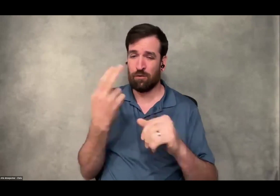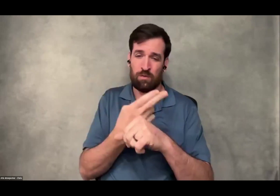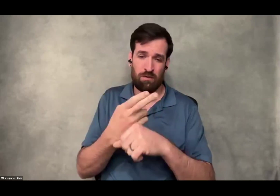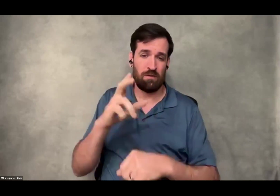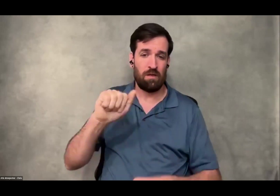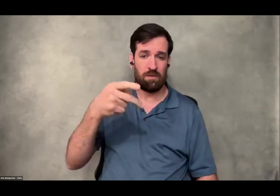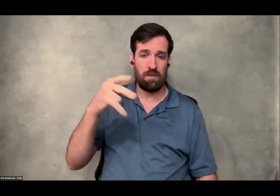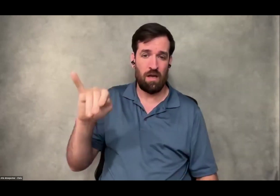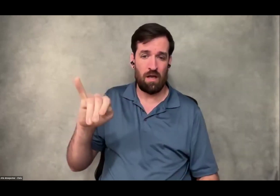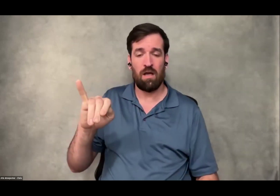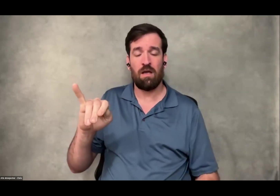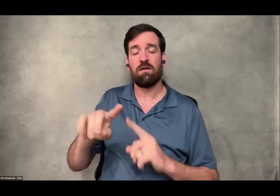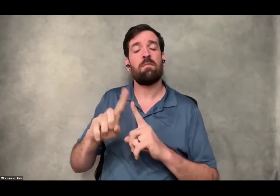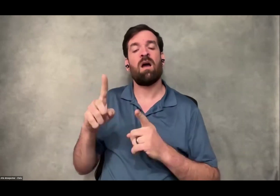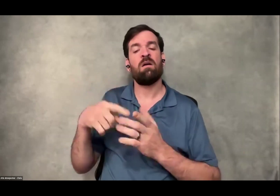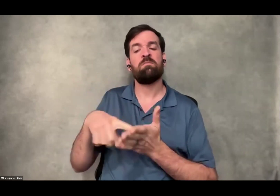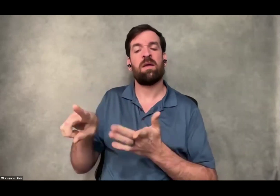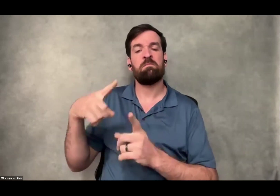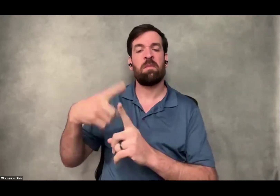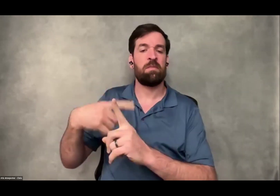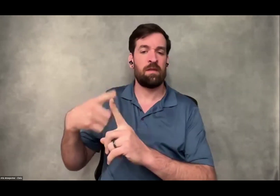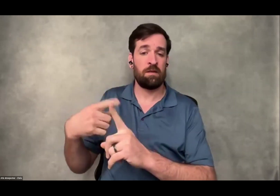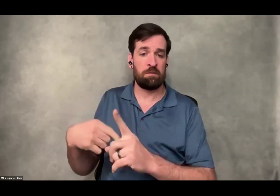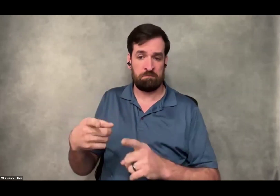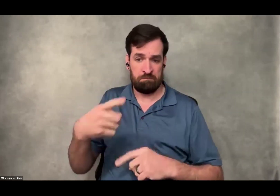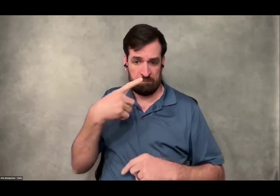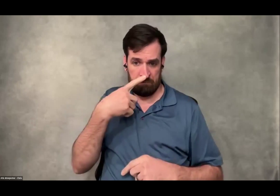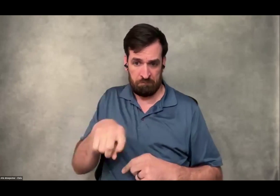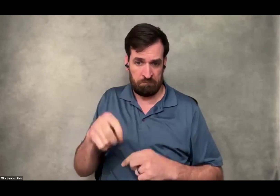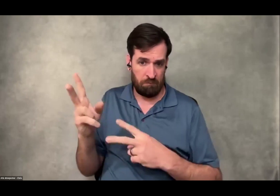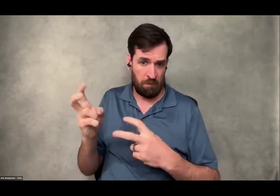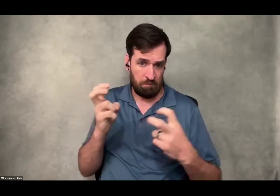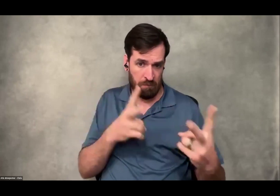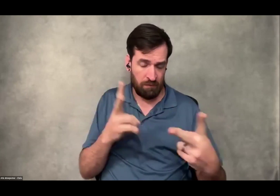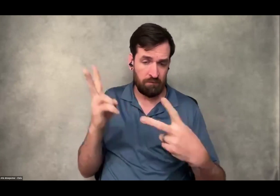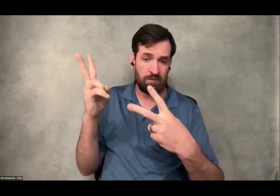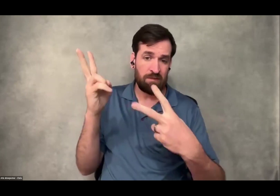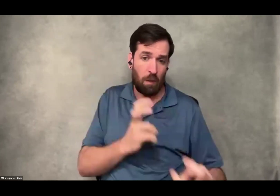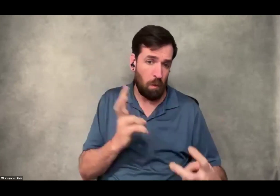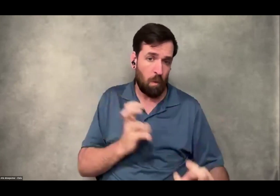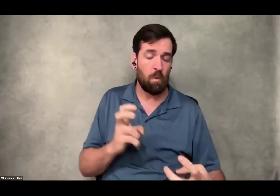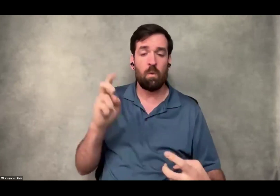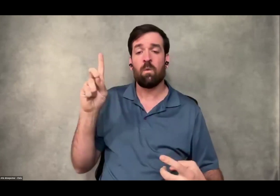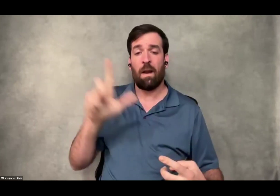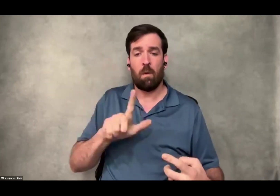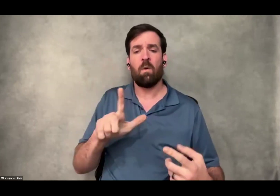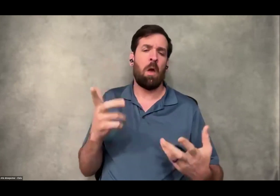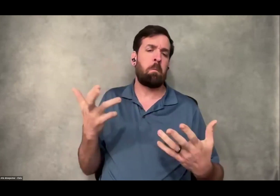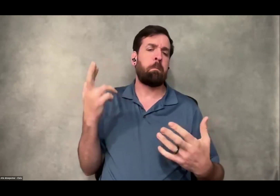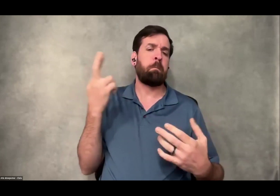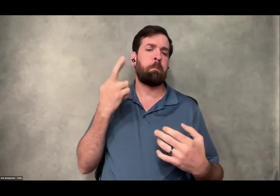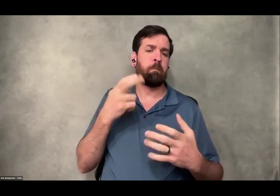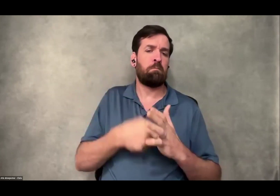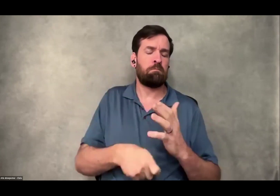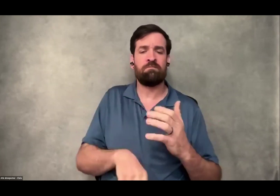APIs. But if you pay monthly, you don't mind pasting and downloading, then it's quite reasonable.